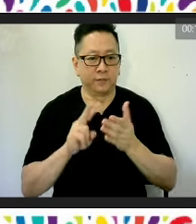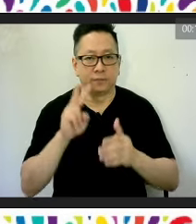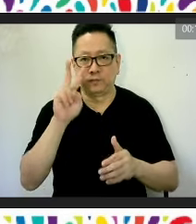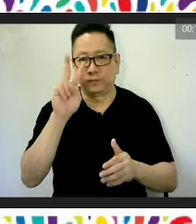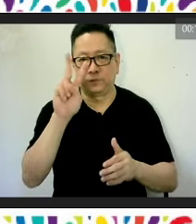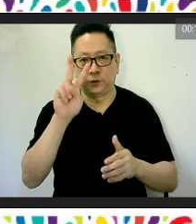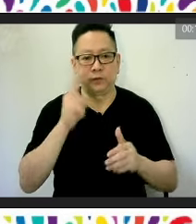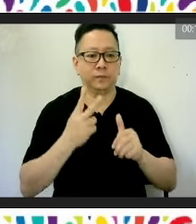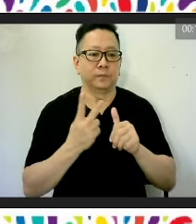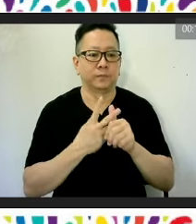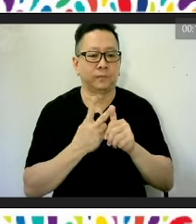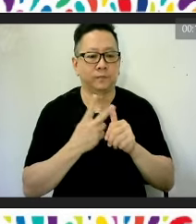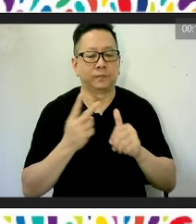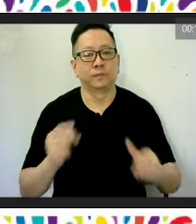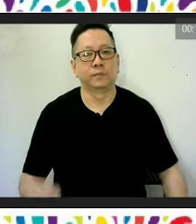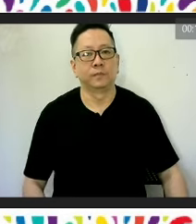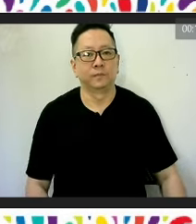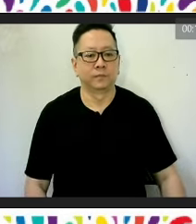Reading two.